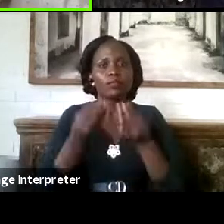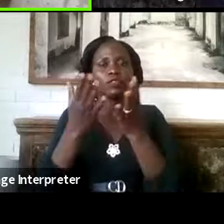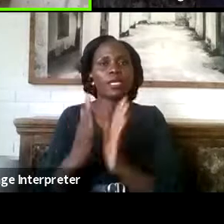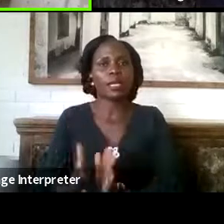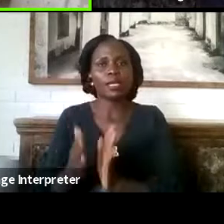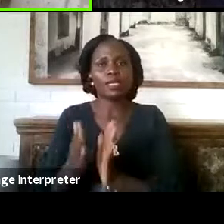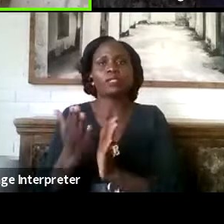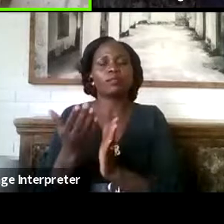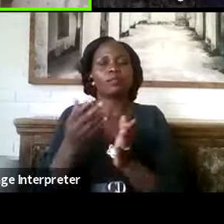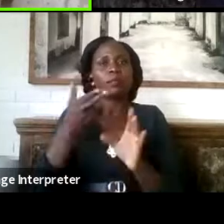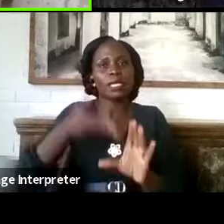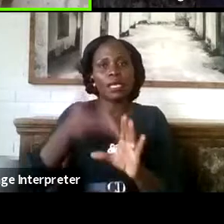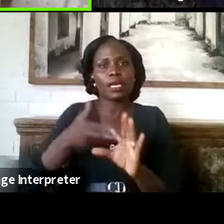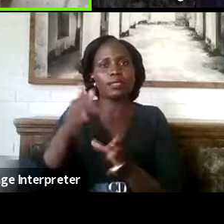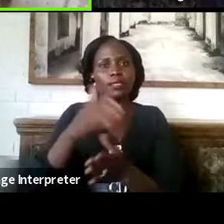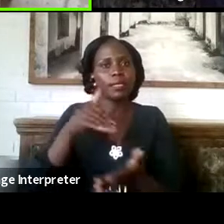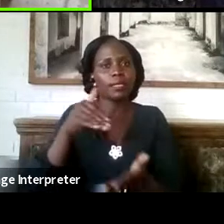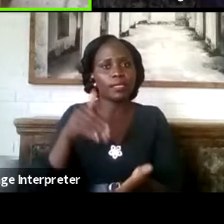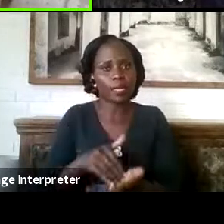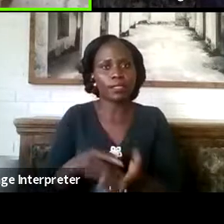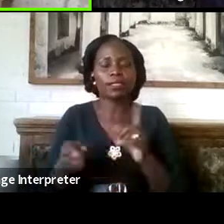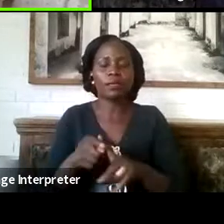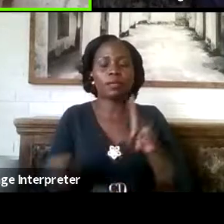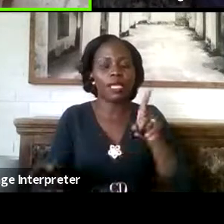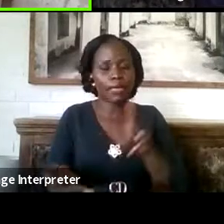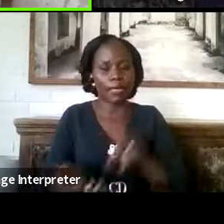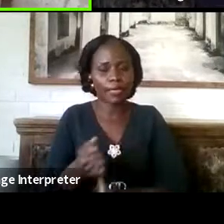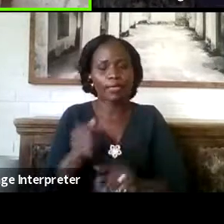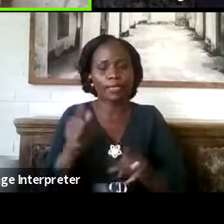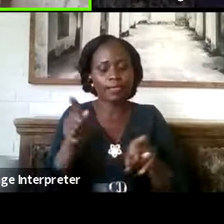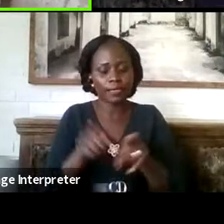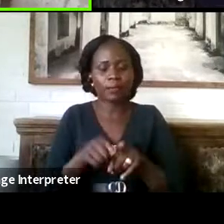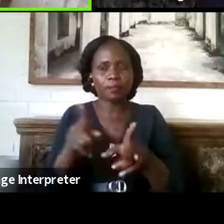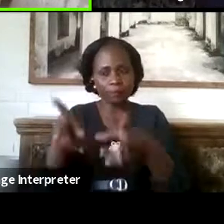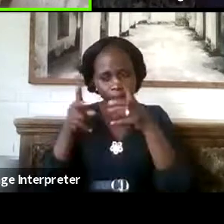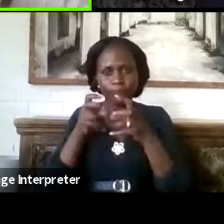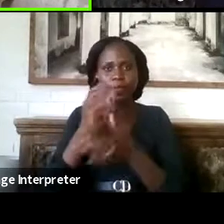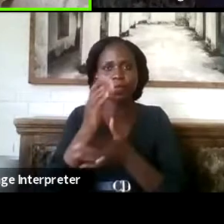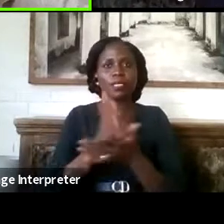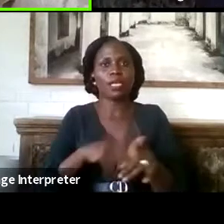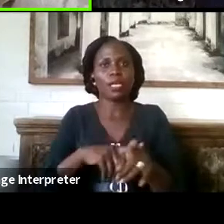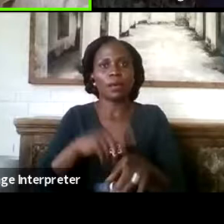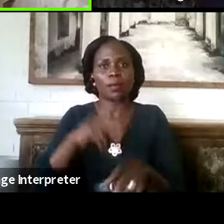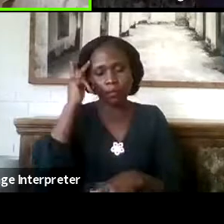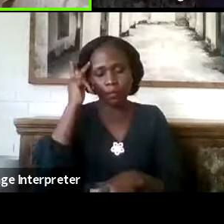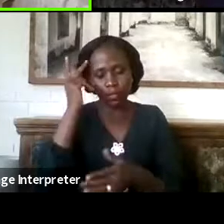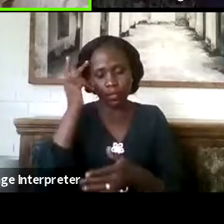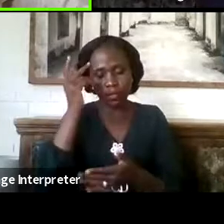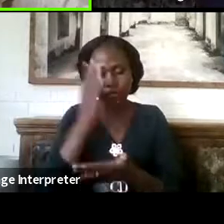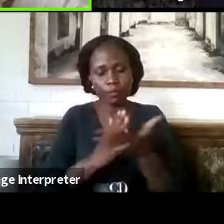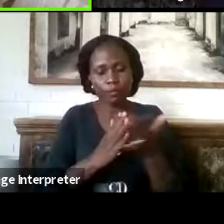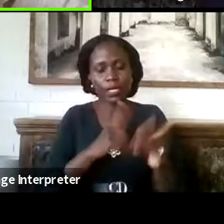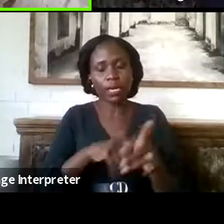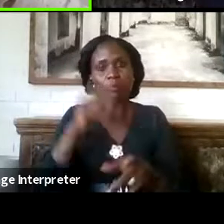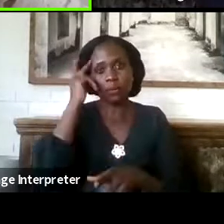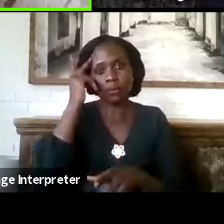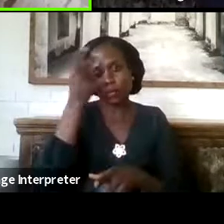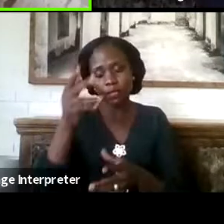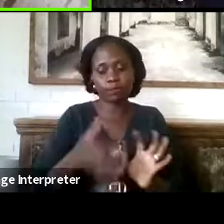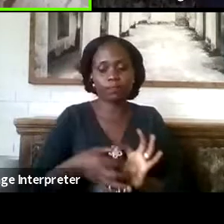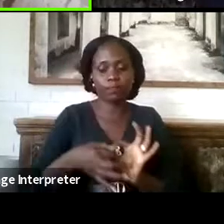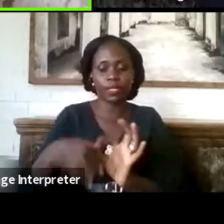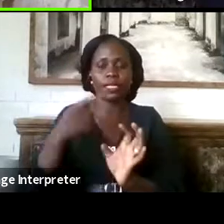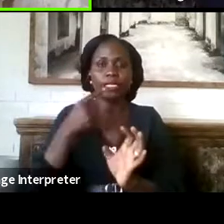perception, and our policies sometimes lead us to this perception that the accessibility, either